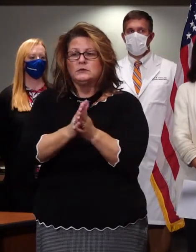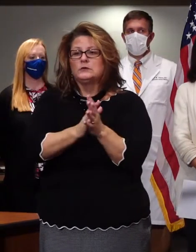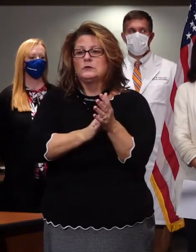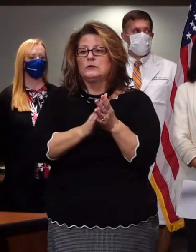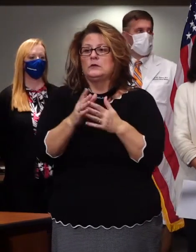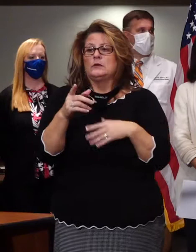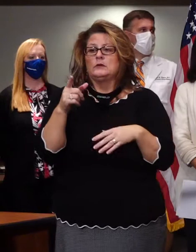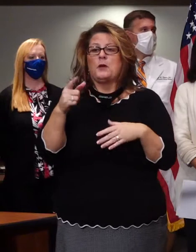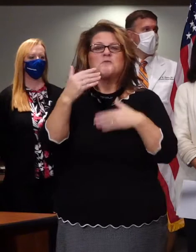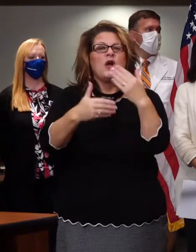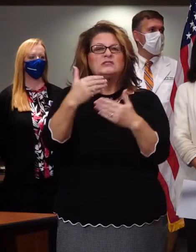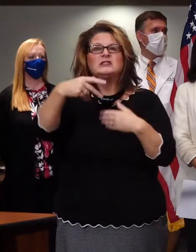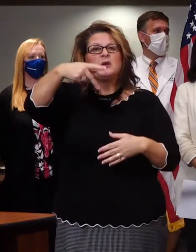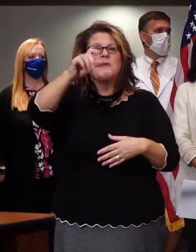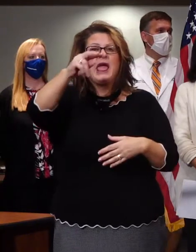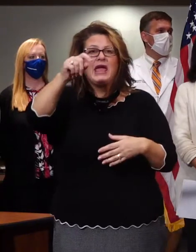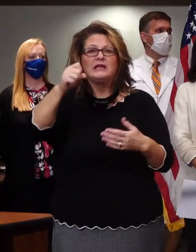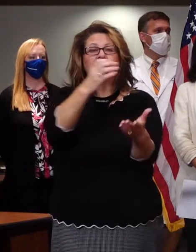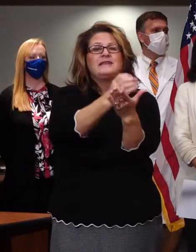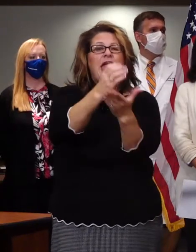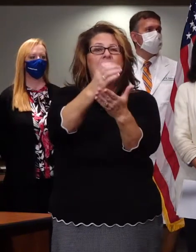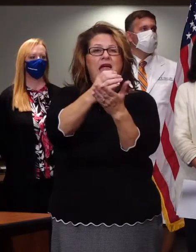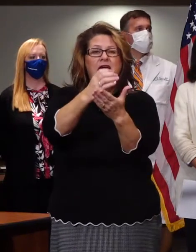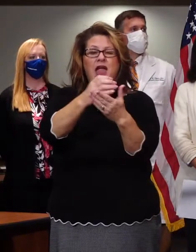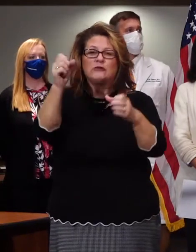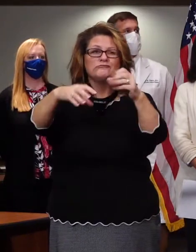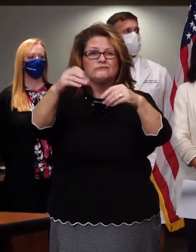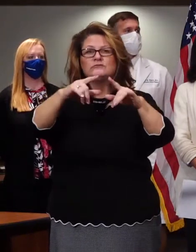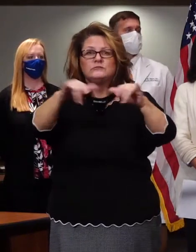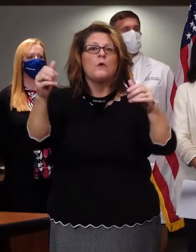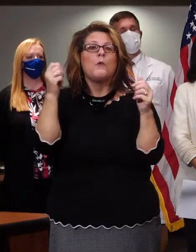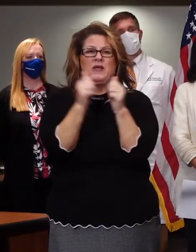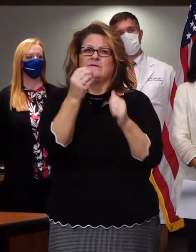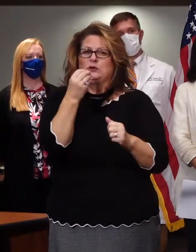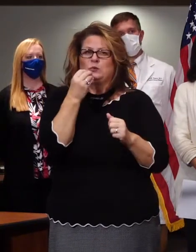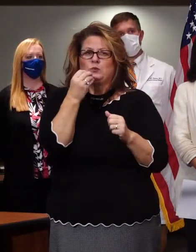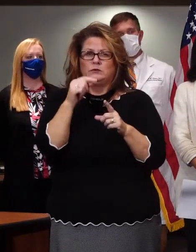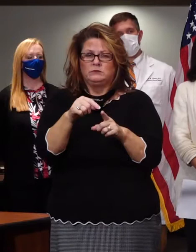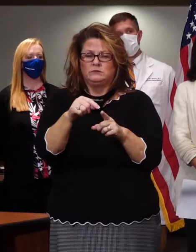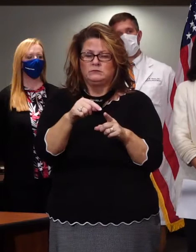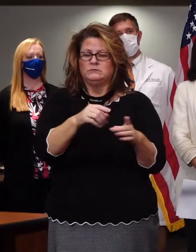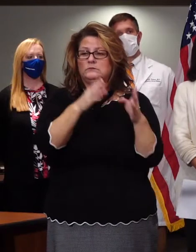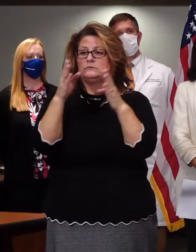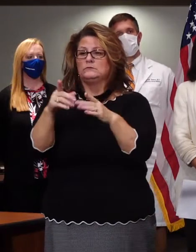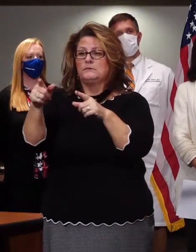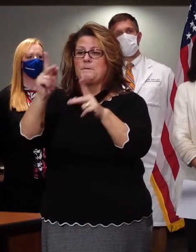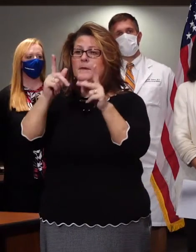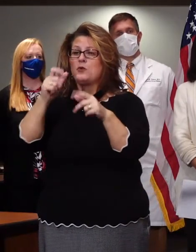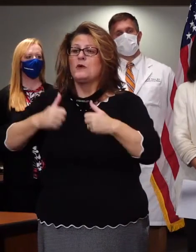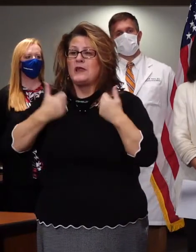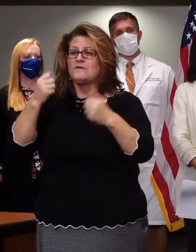in processing plants, canning facilities, and others involved in food production. Persons who live or work